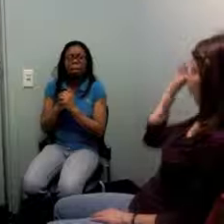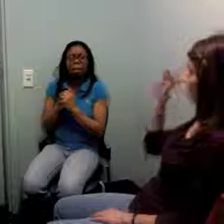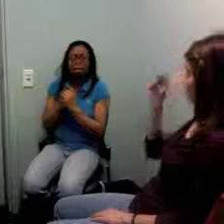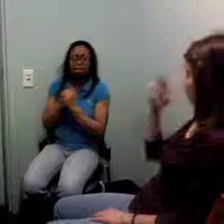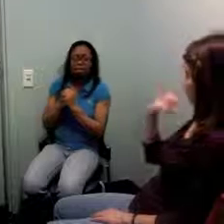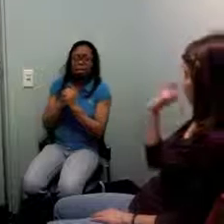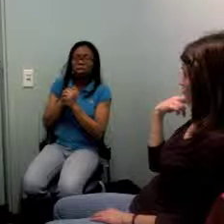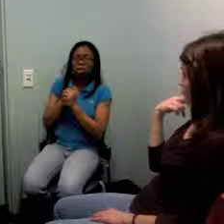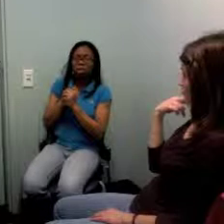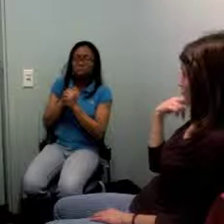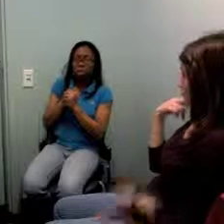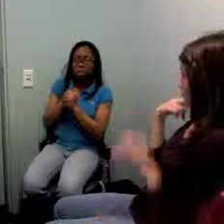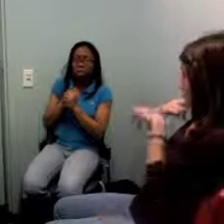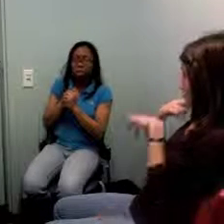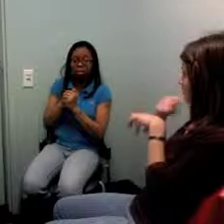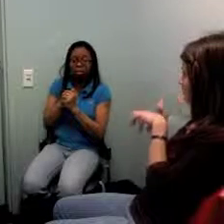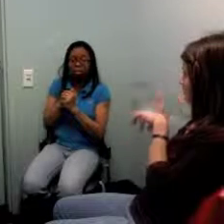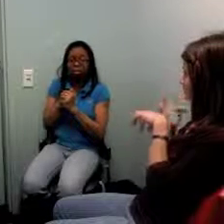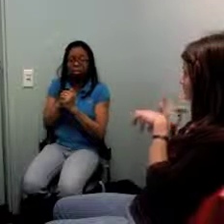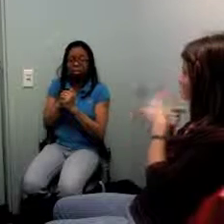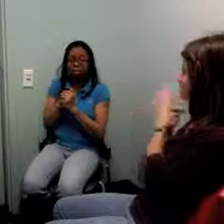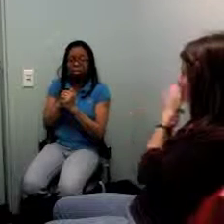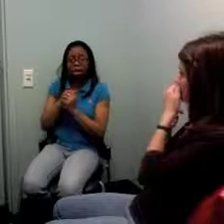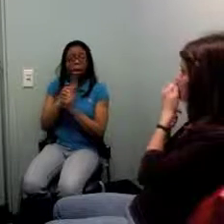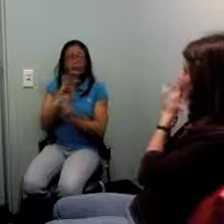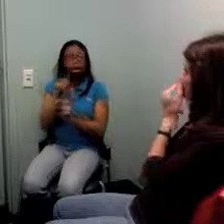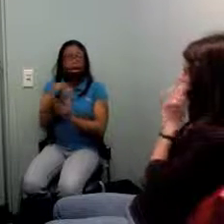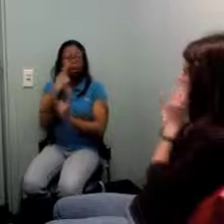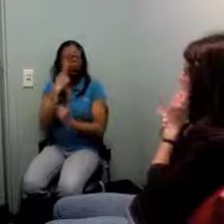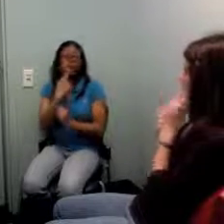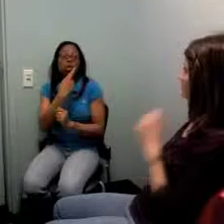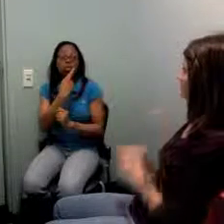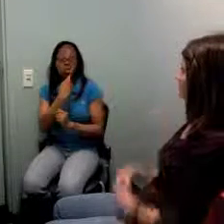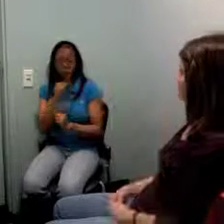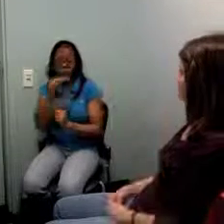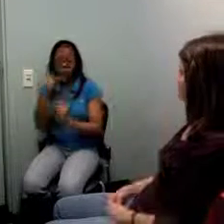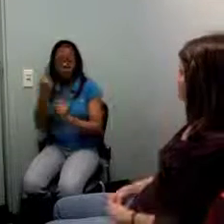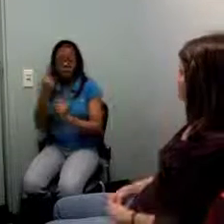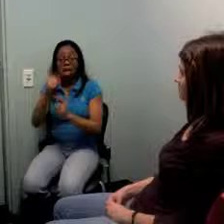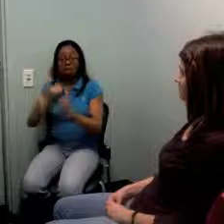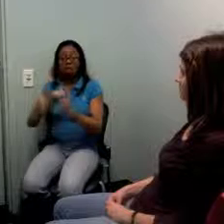It's north of the restaurant? Yeah, there's the restaurant, and then if you go on Justamere Road.